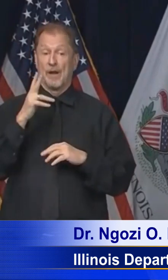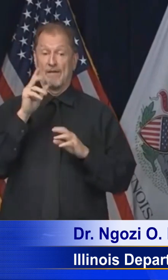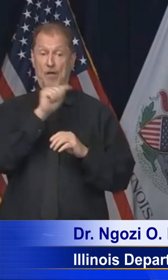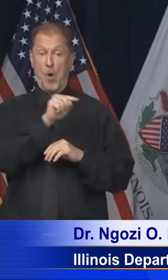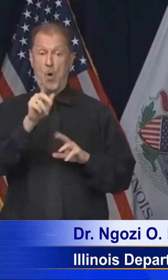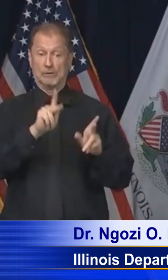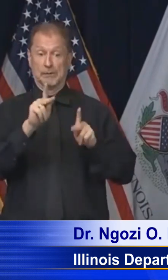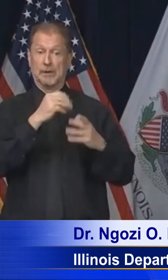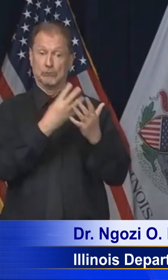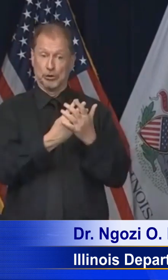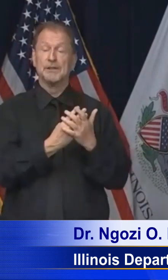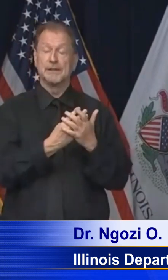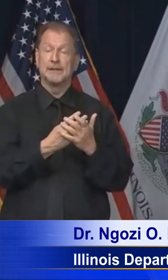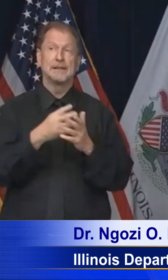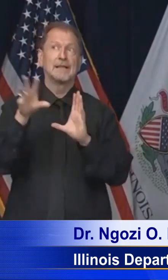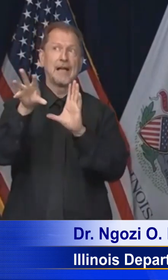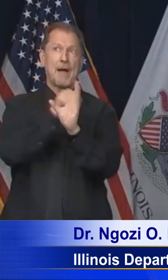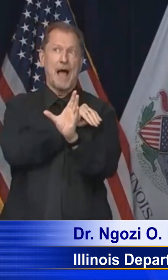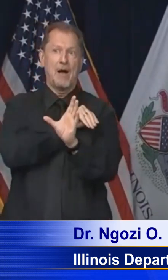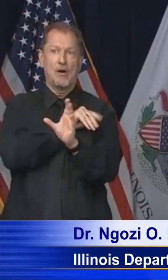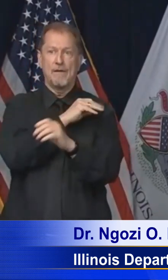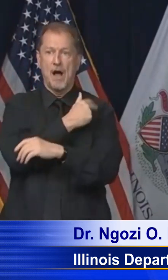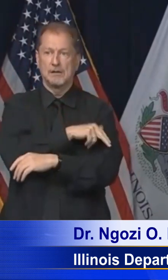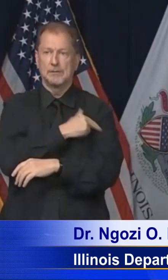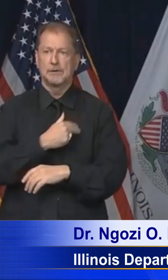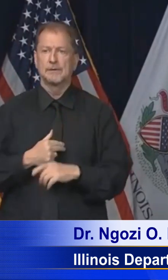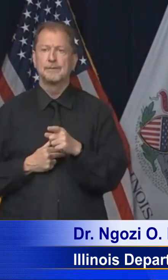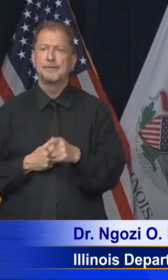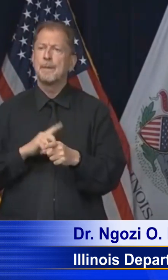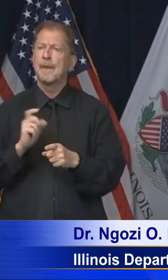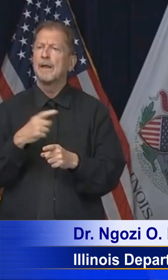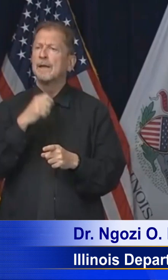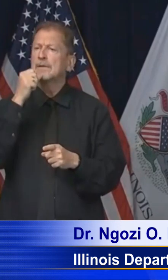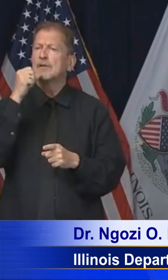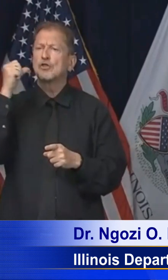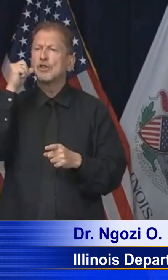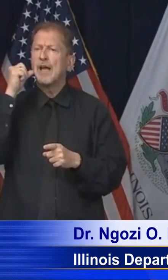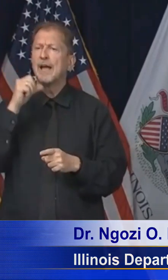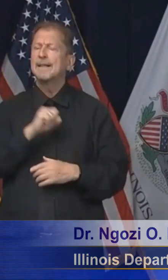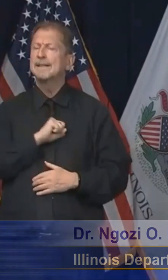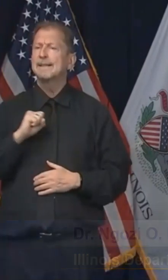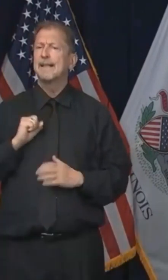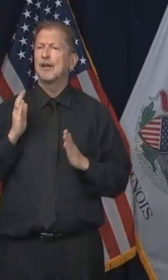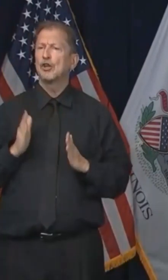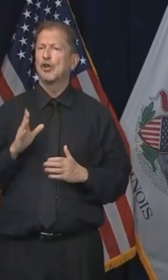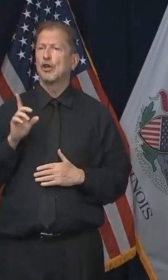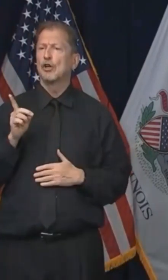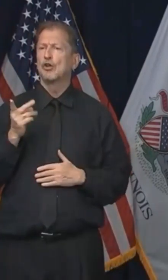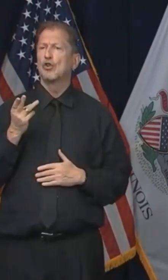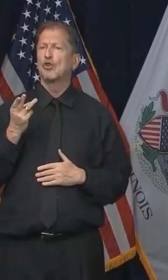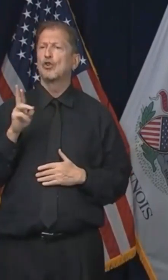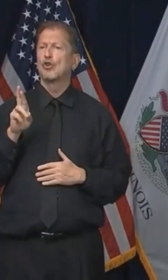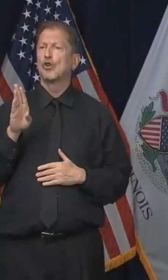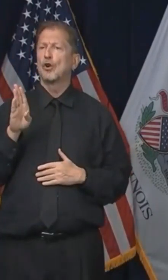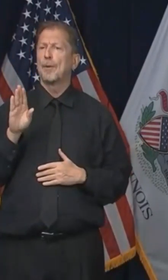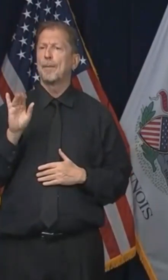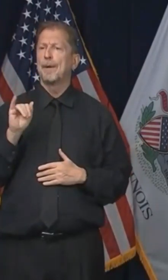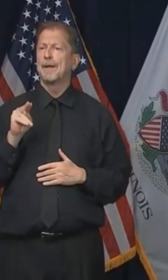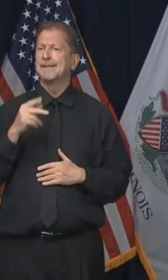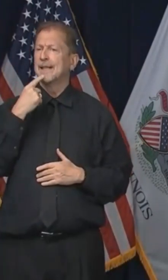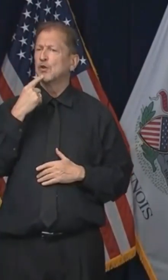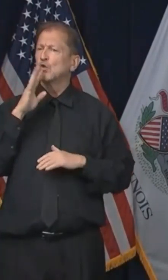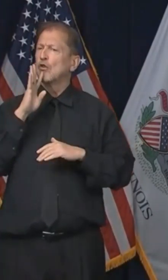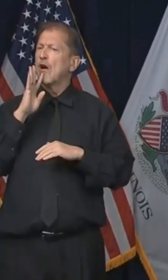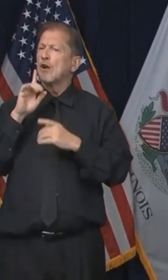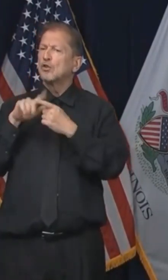individuals have been released from the hospital. Thank you. Governor, could you talk about yesterday, Senator Durbin said that you had been reaching out to airlines